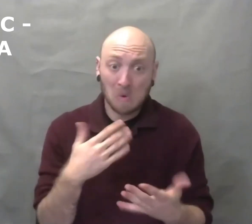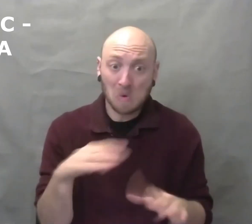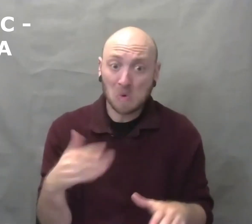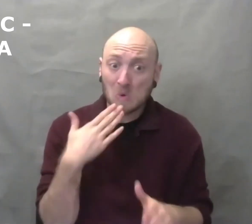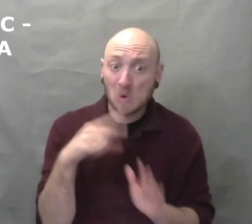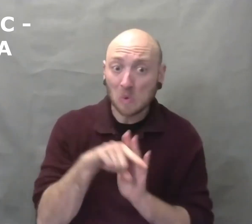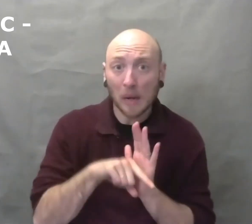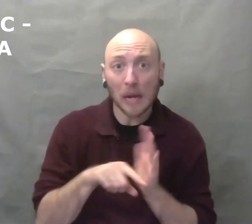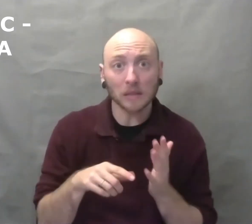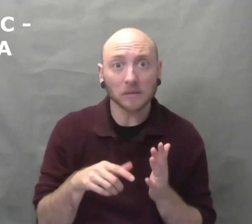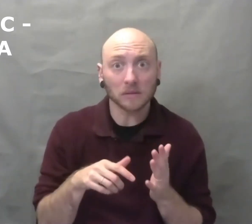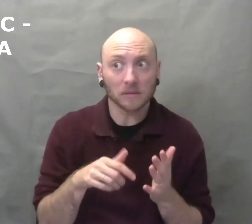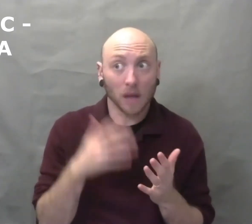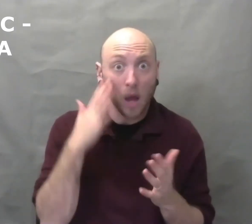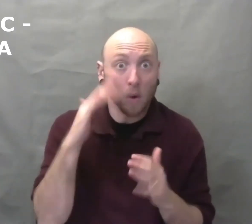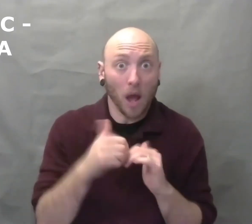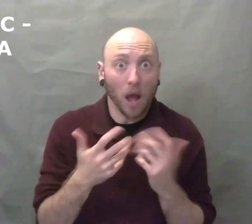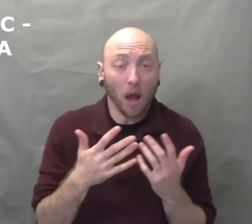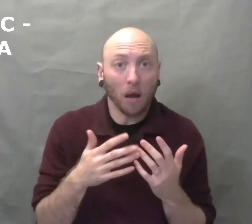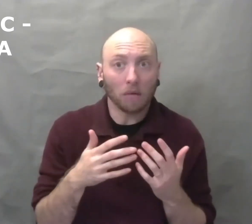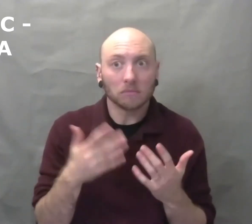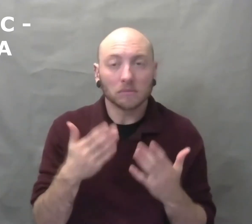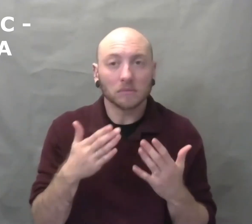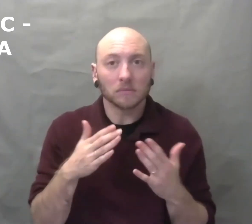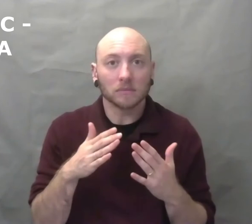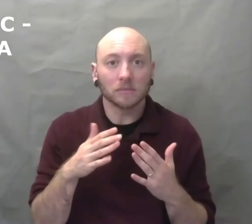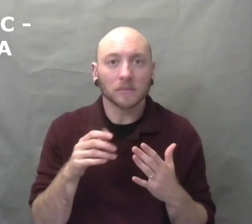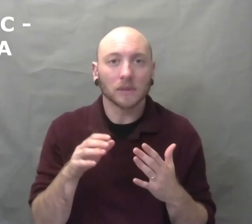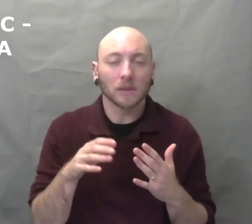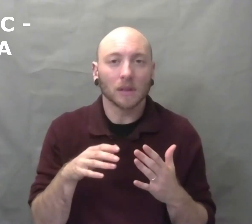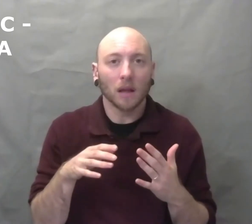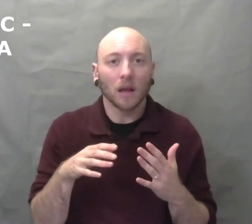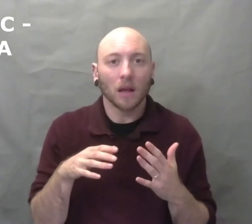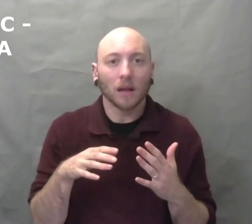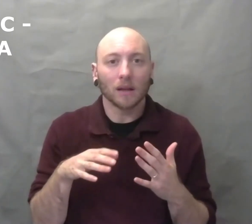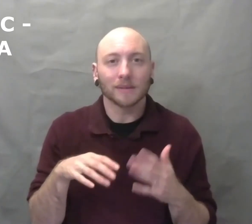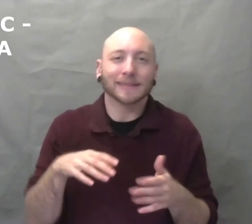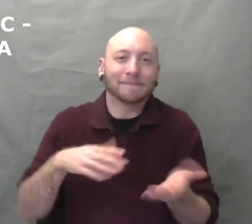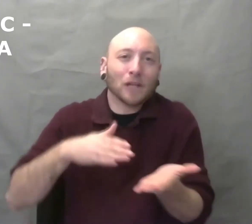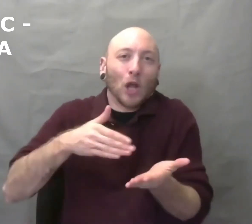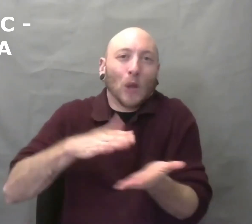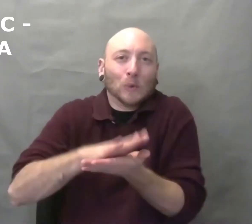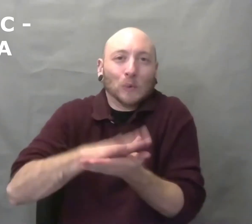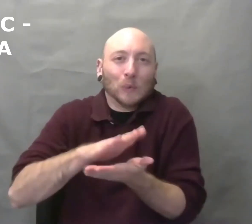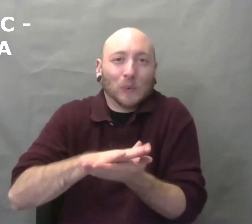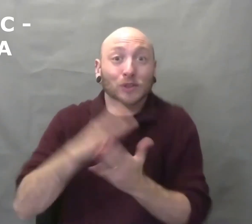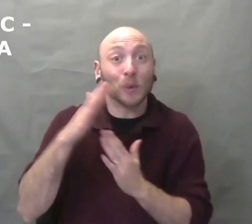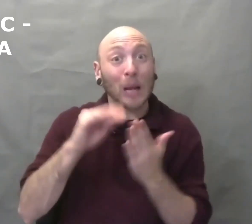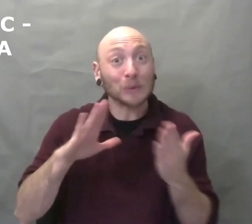running for valedictorian, which is not a really big deal, valedictorian of a culinary school. Whoa. But in my world, that's a